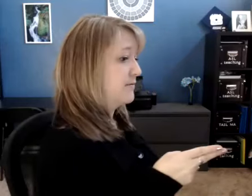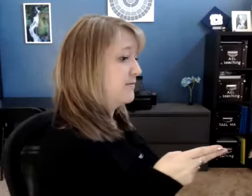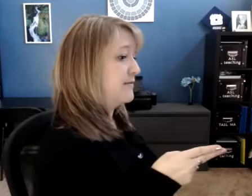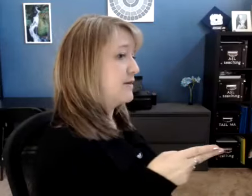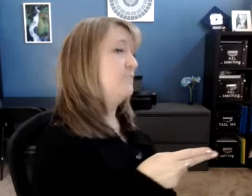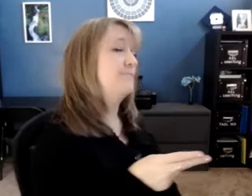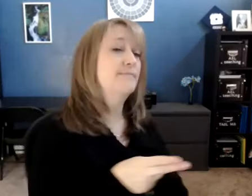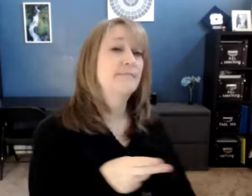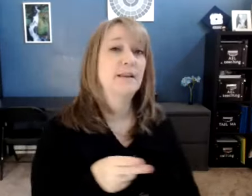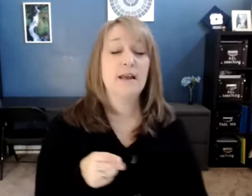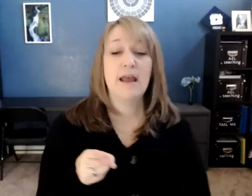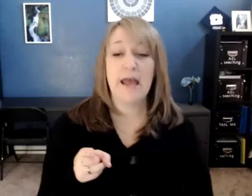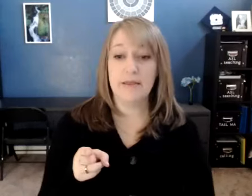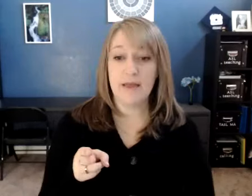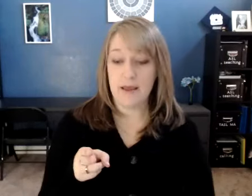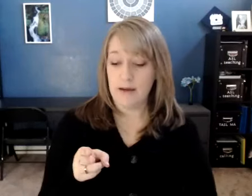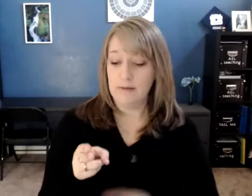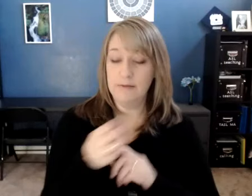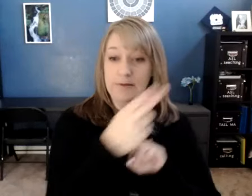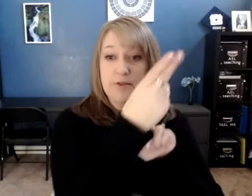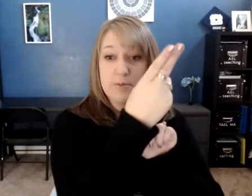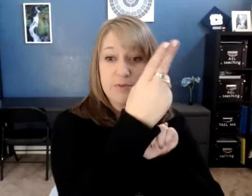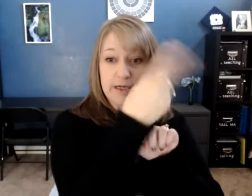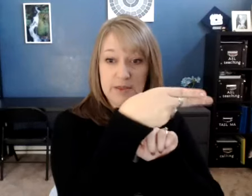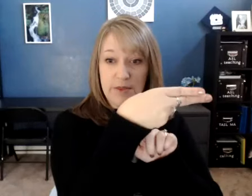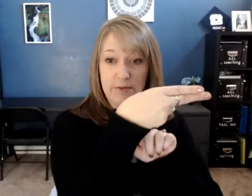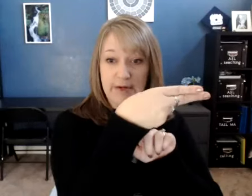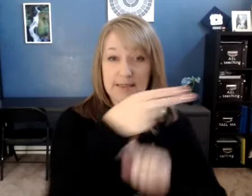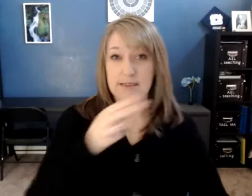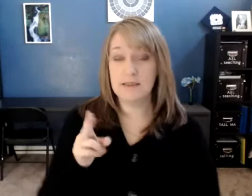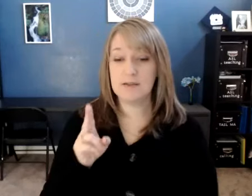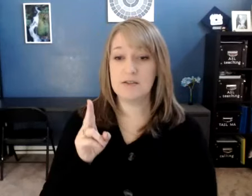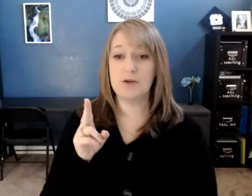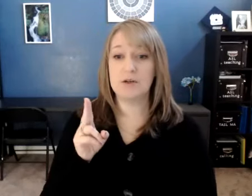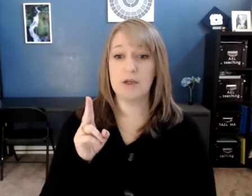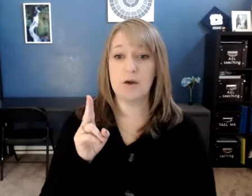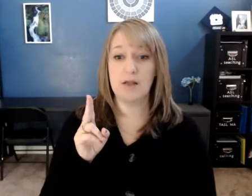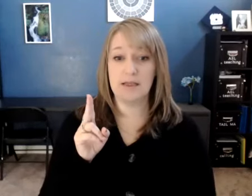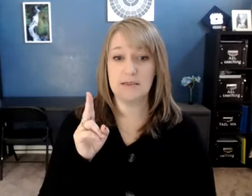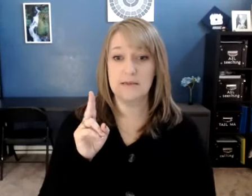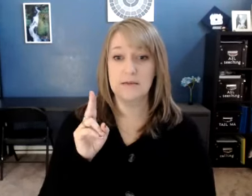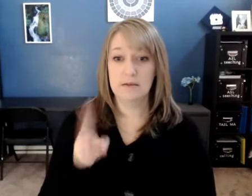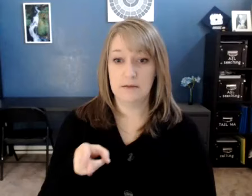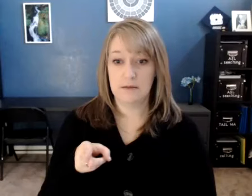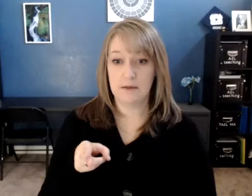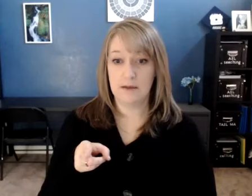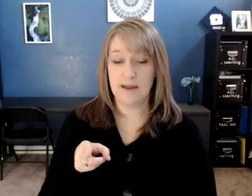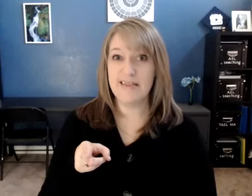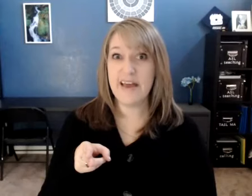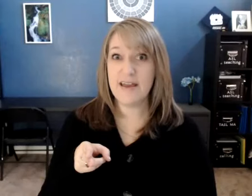front of you. And then the movement here is with the wrist. So you're going to go like this. And then